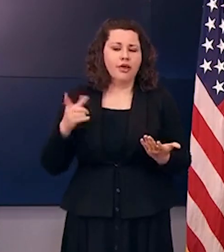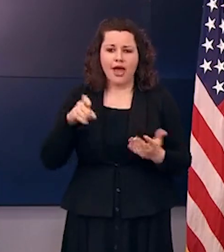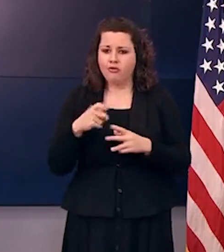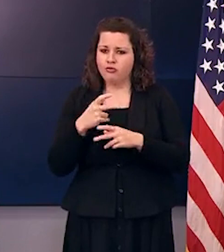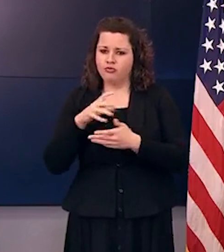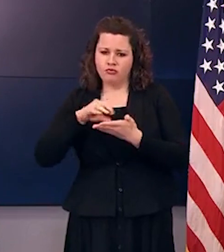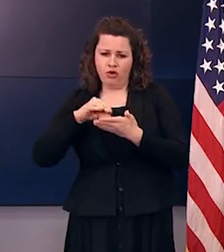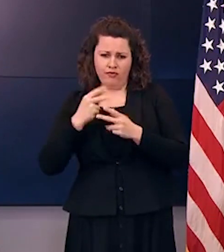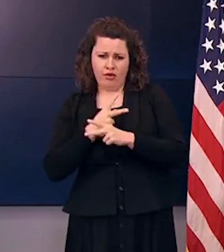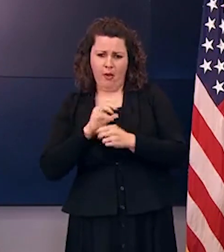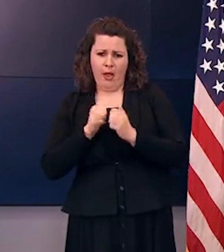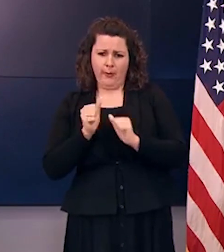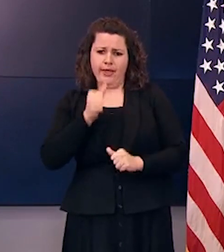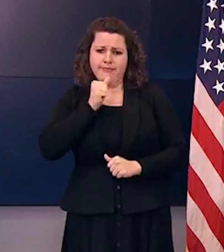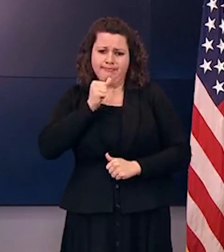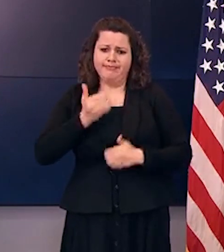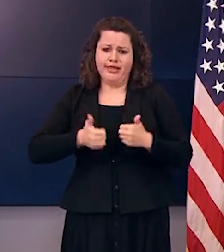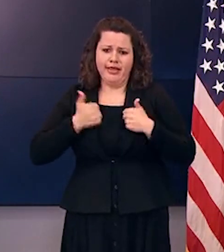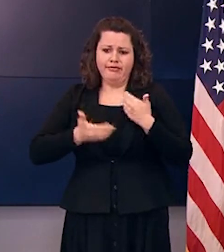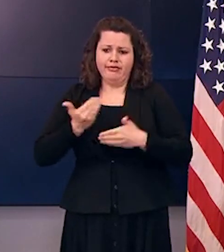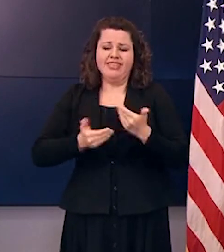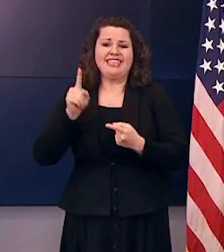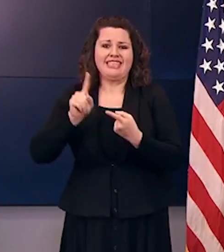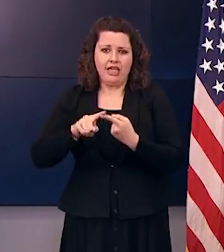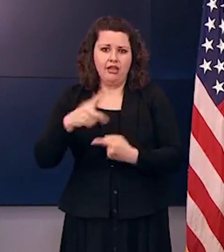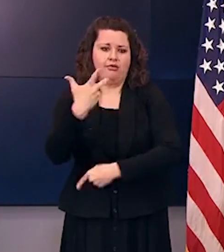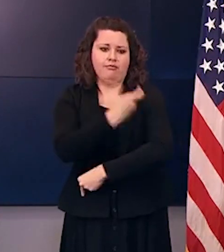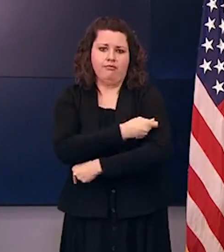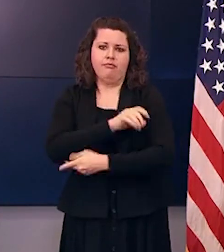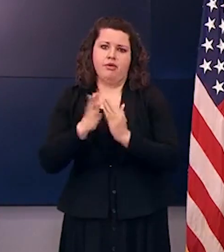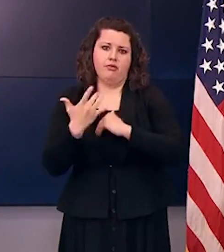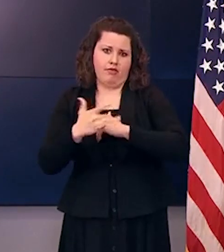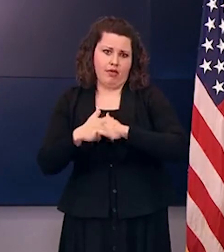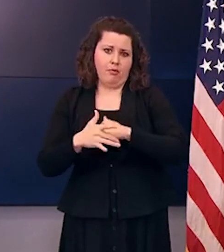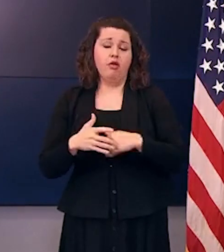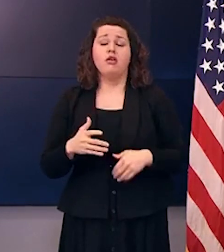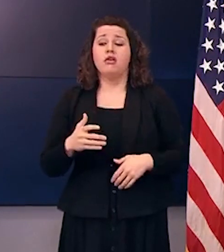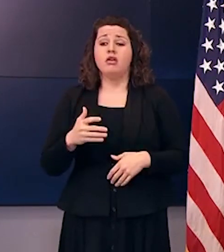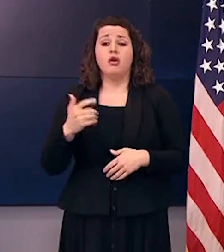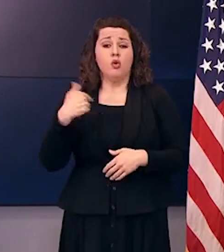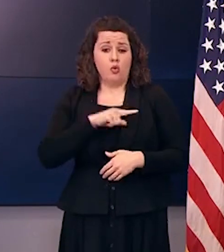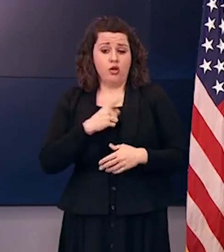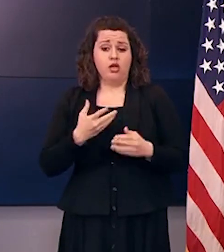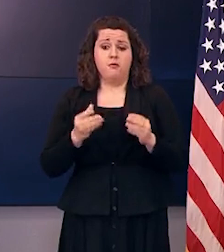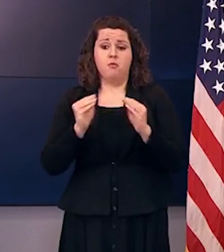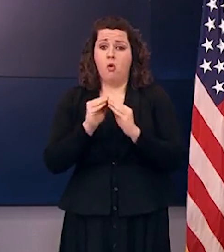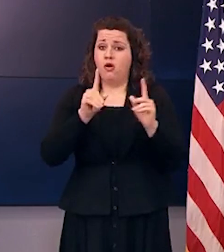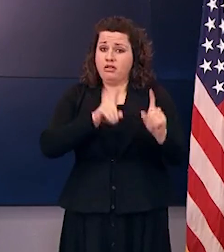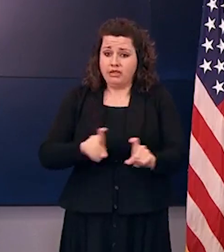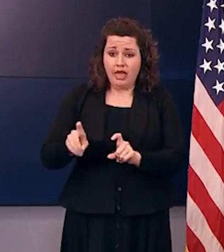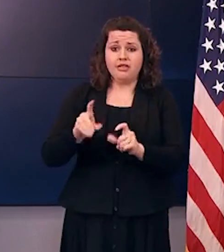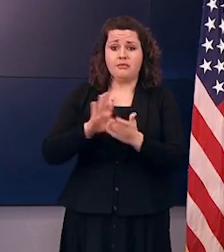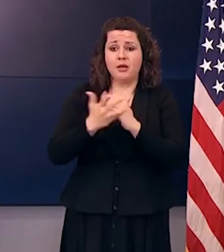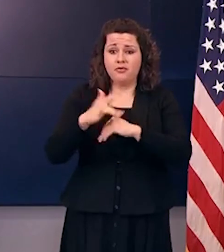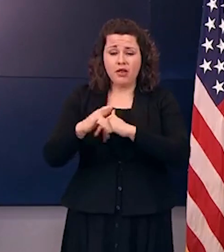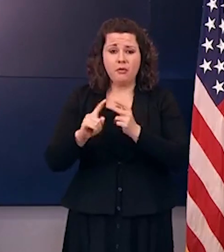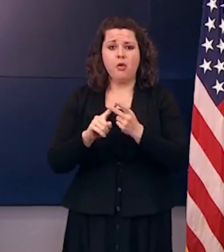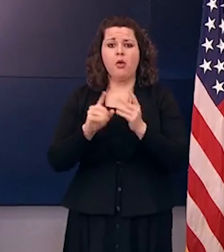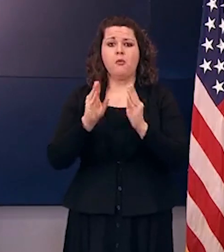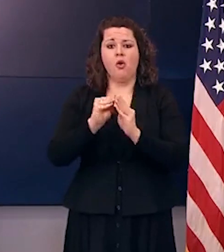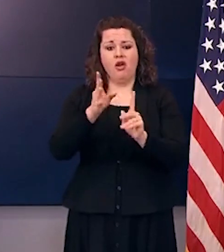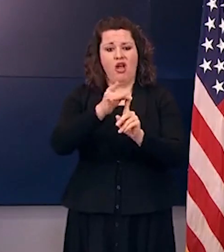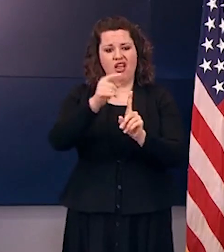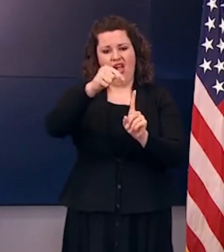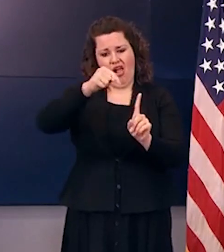live with it until a vaccine is available. The more we know through increased testing and contact